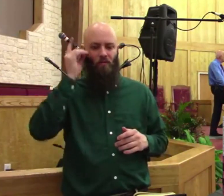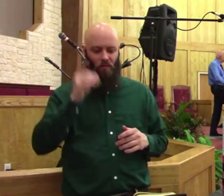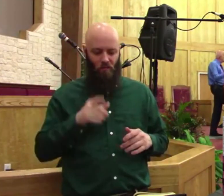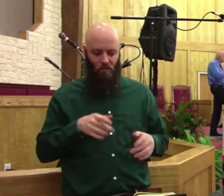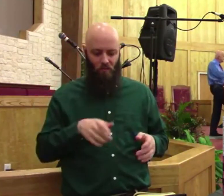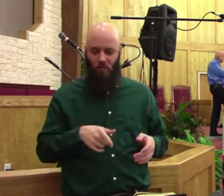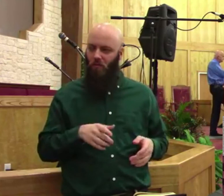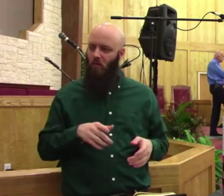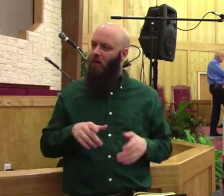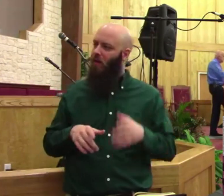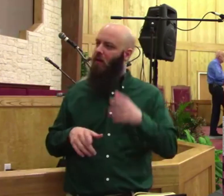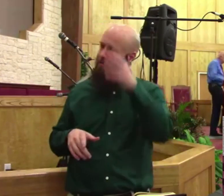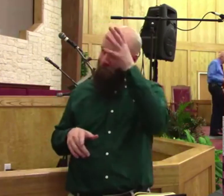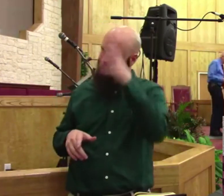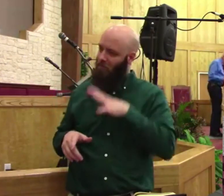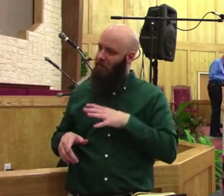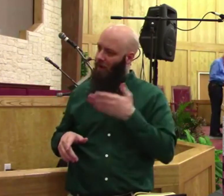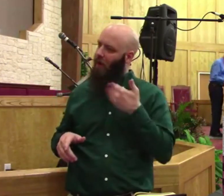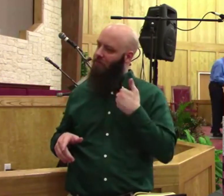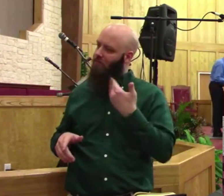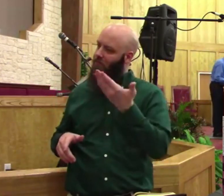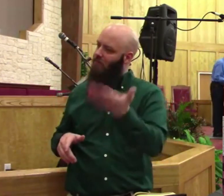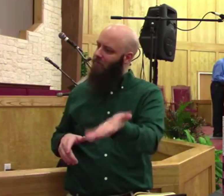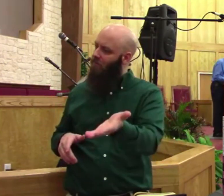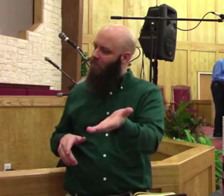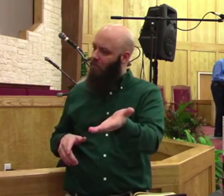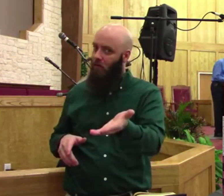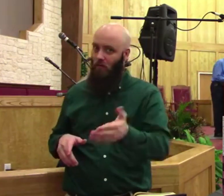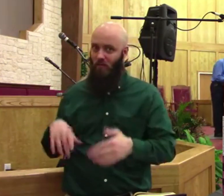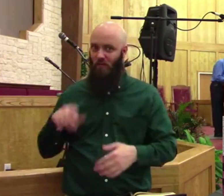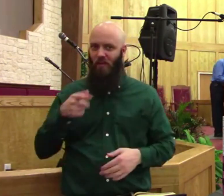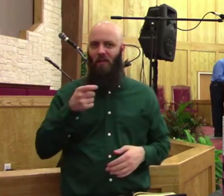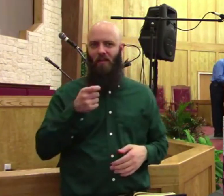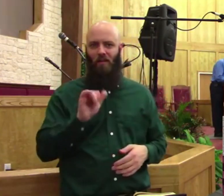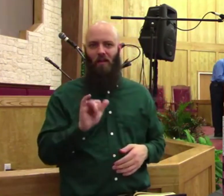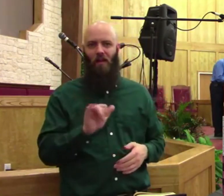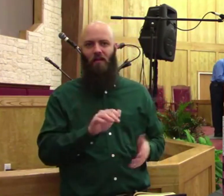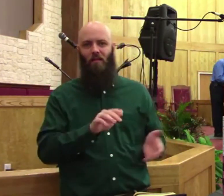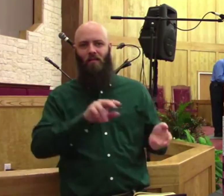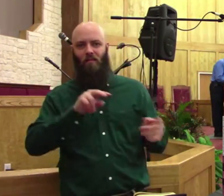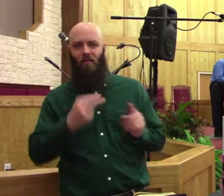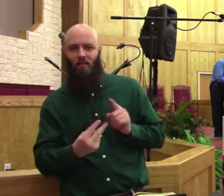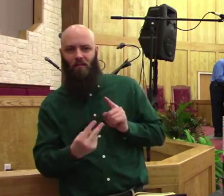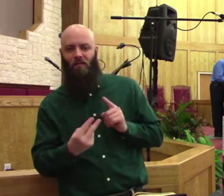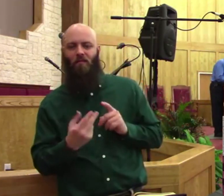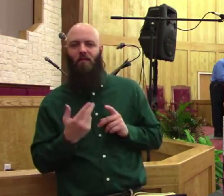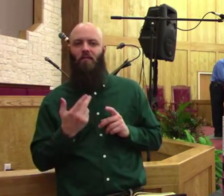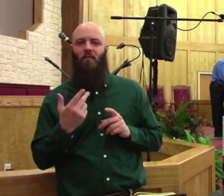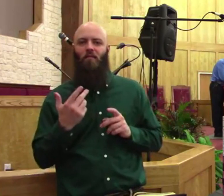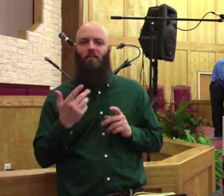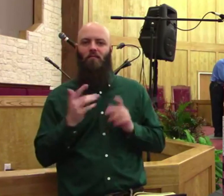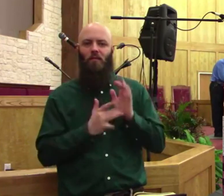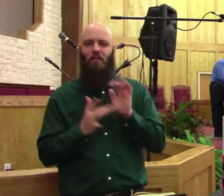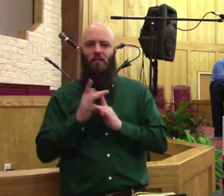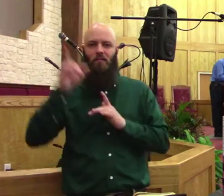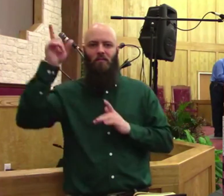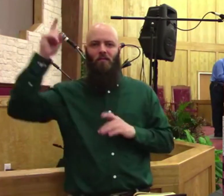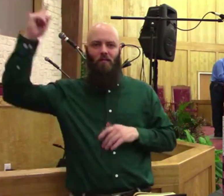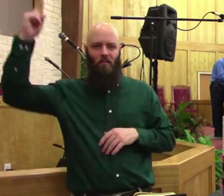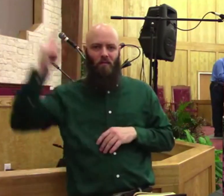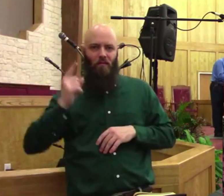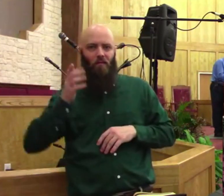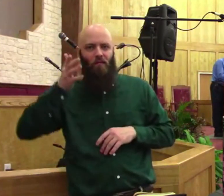there's that sense in which Daniel is described in messianic terms, not saying anything